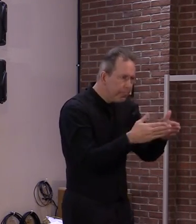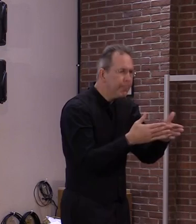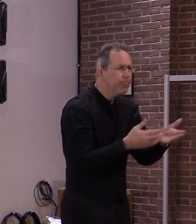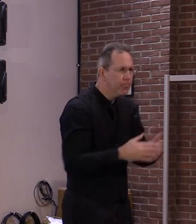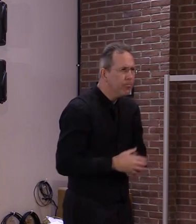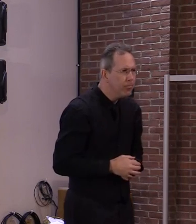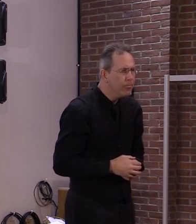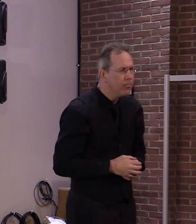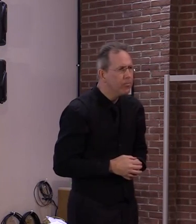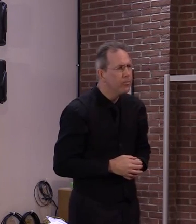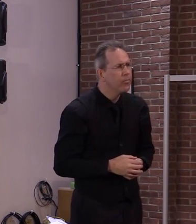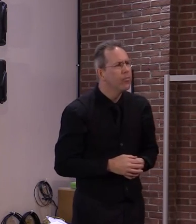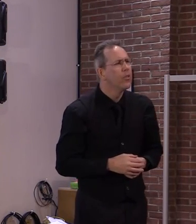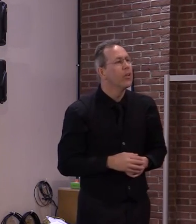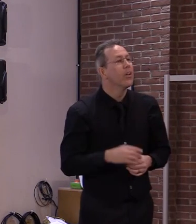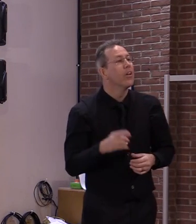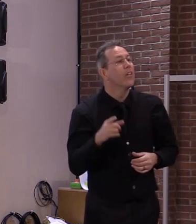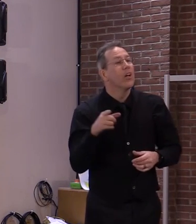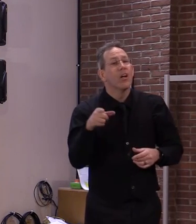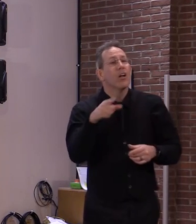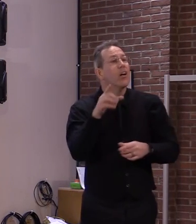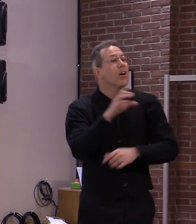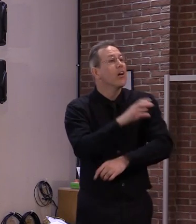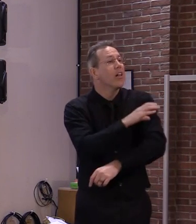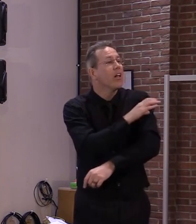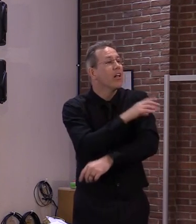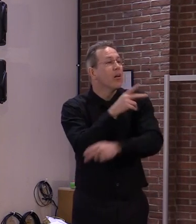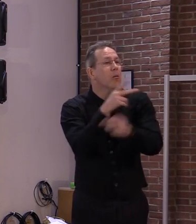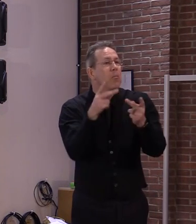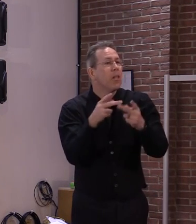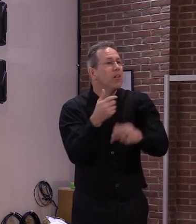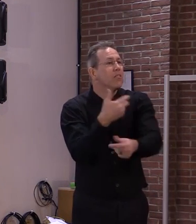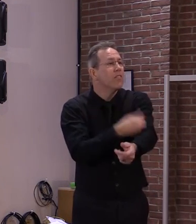availability of clinics in the next couple of weeks here.